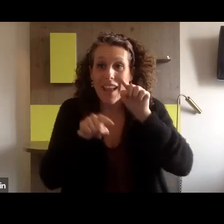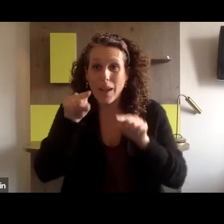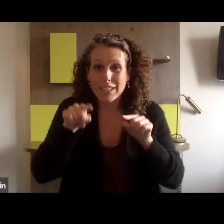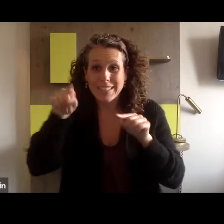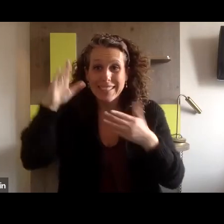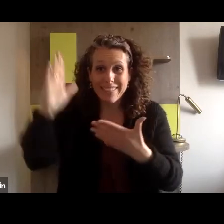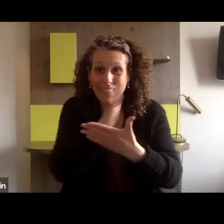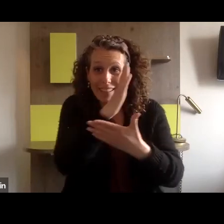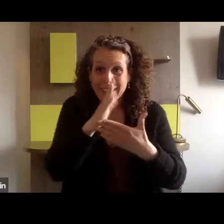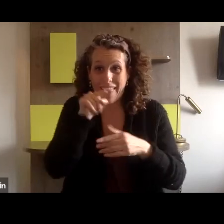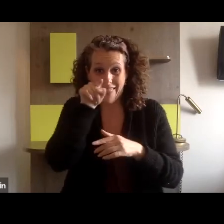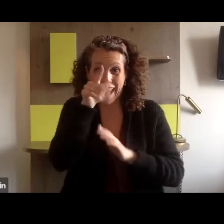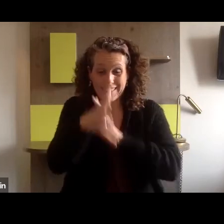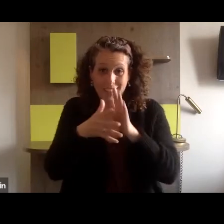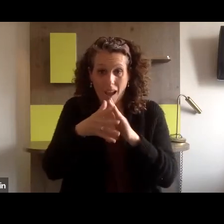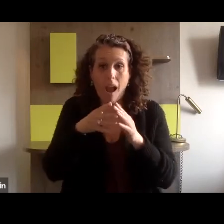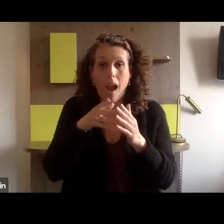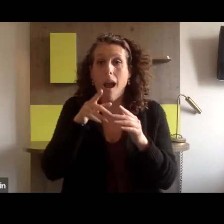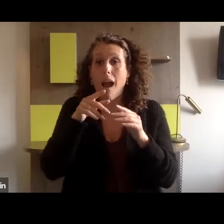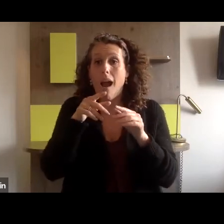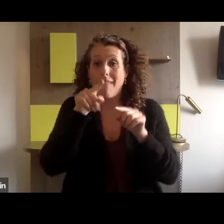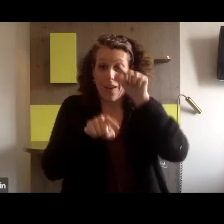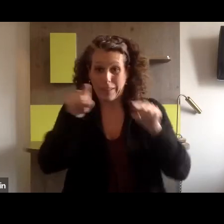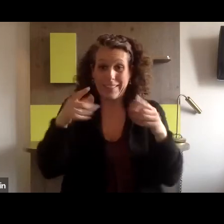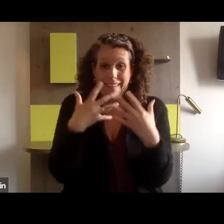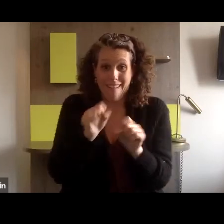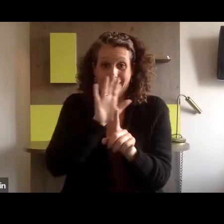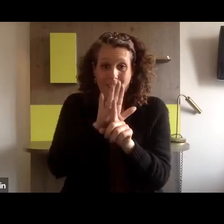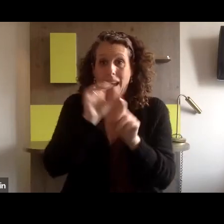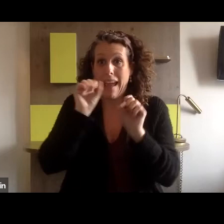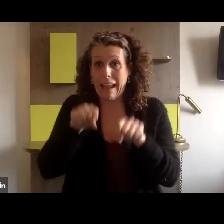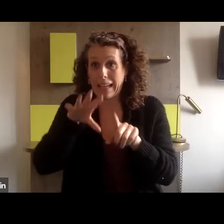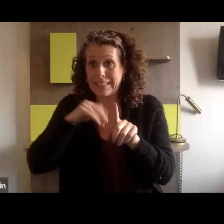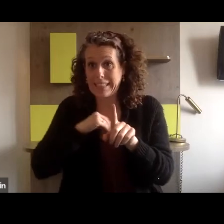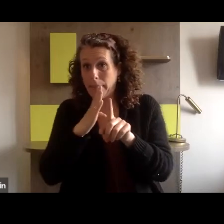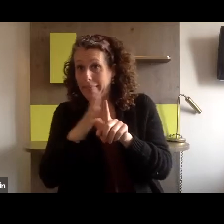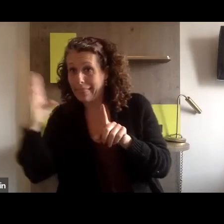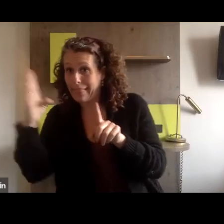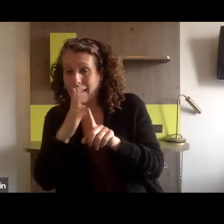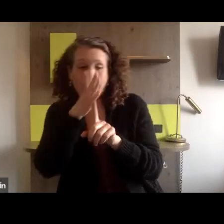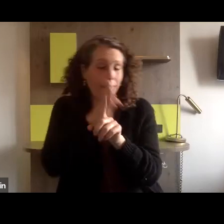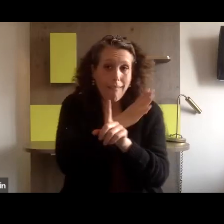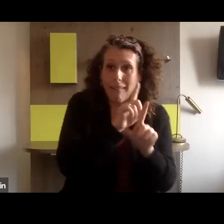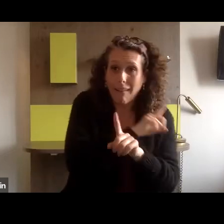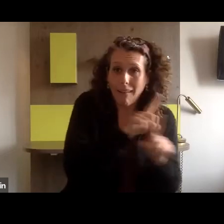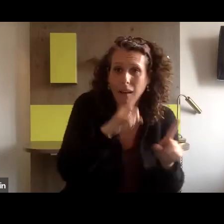of a lexical sign. And with lexical sign, sorry, I should have said that before, it's something like house,